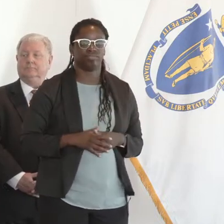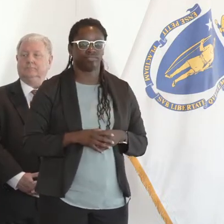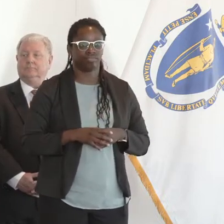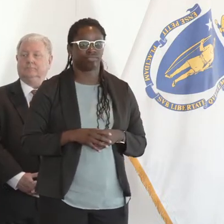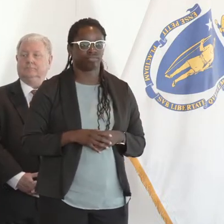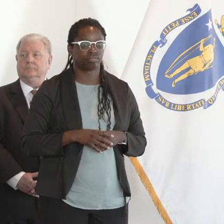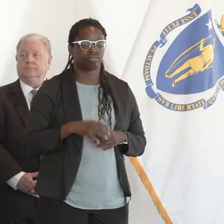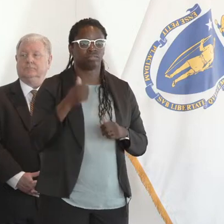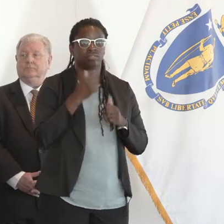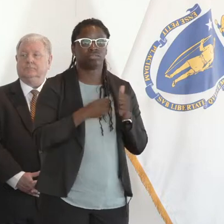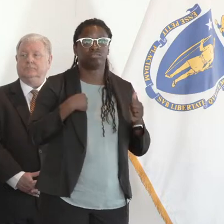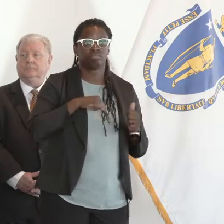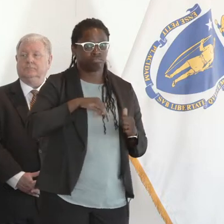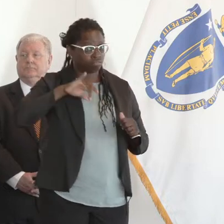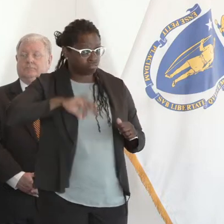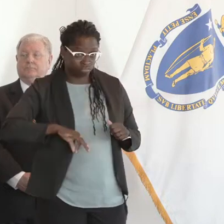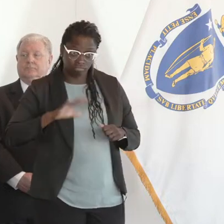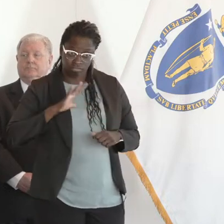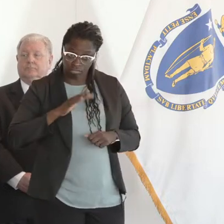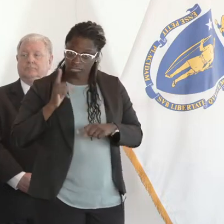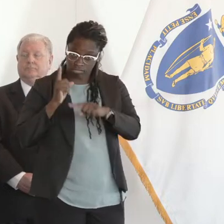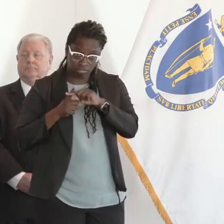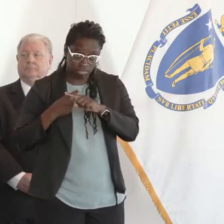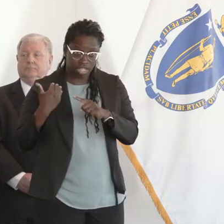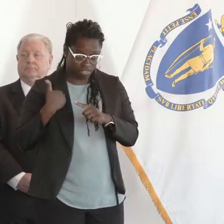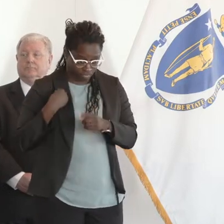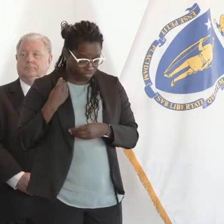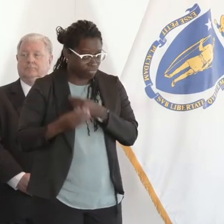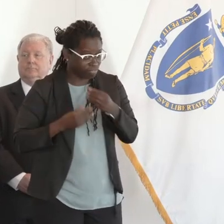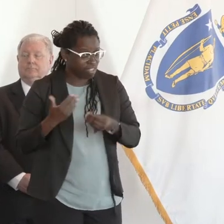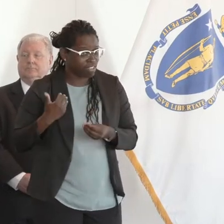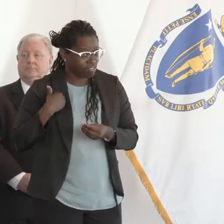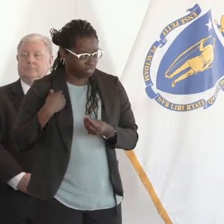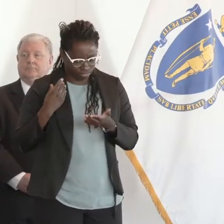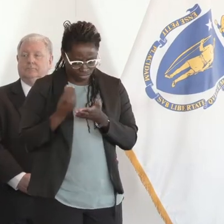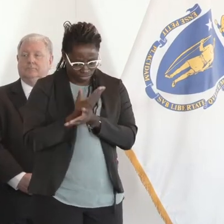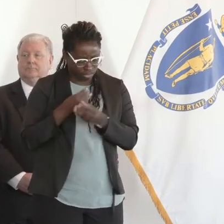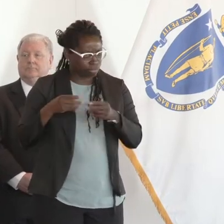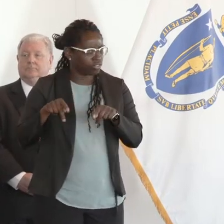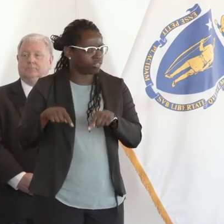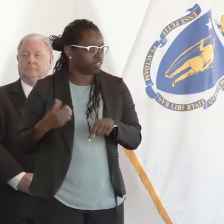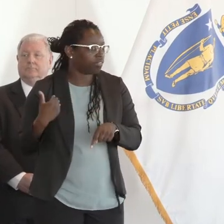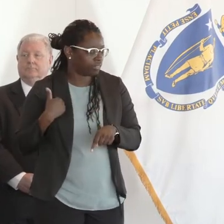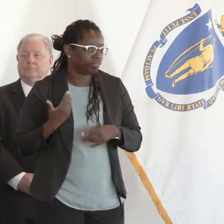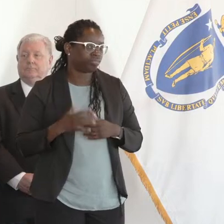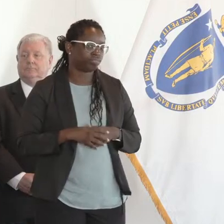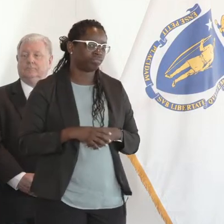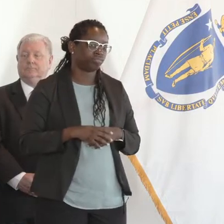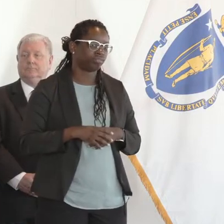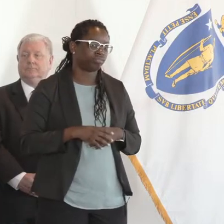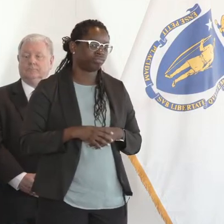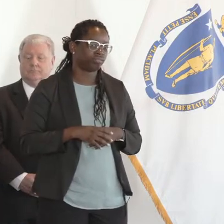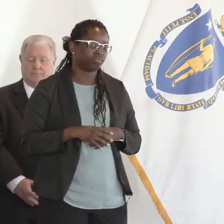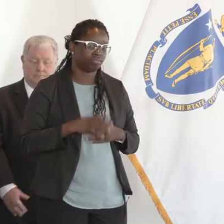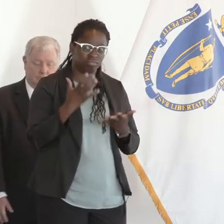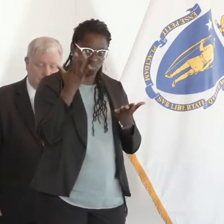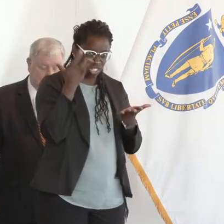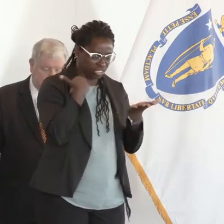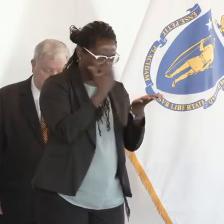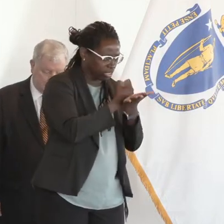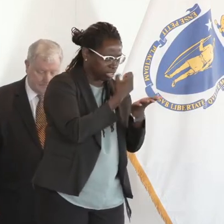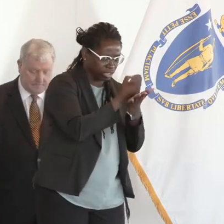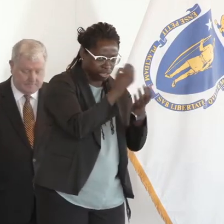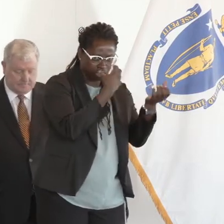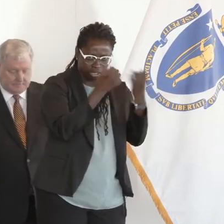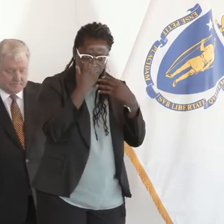table. Each of us has something to give here, and I think it's how we best maximize what we have for